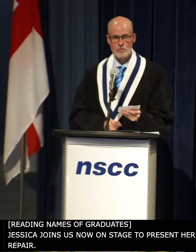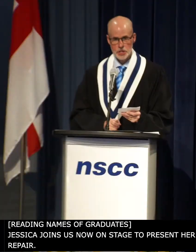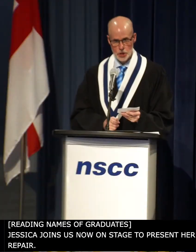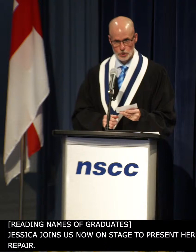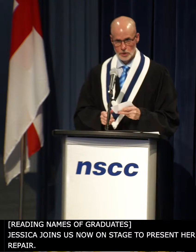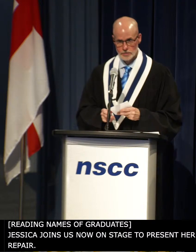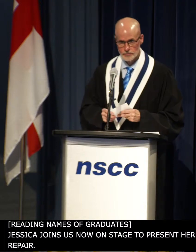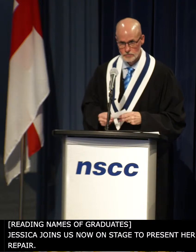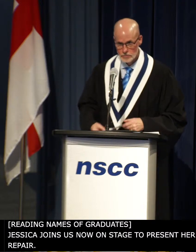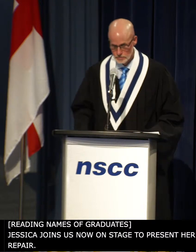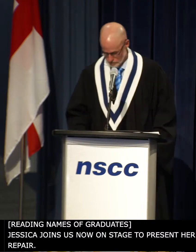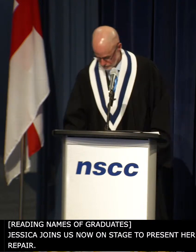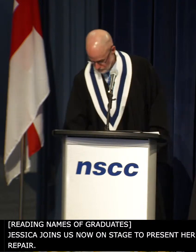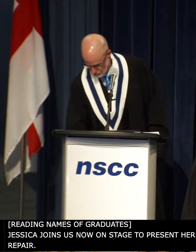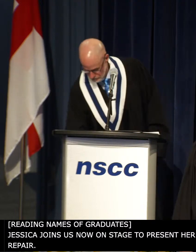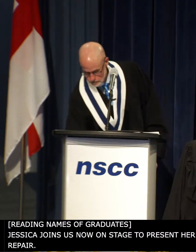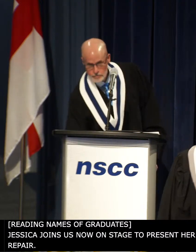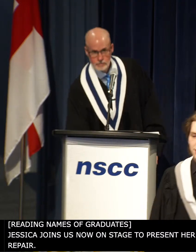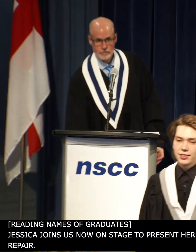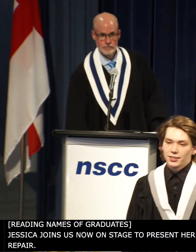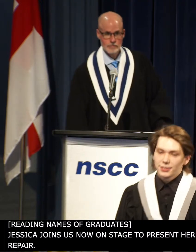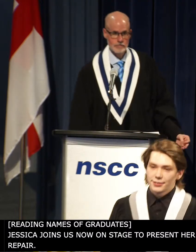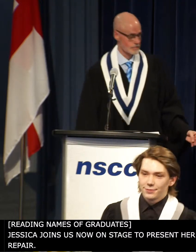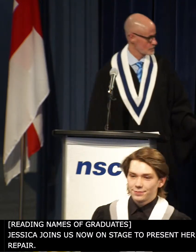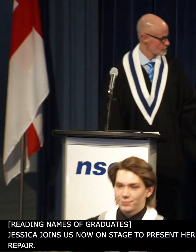John Mitchell.